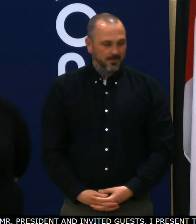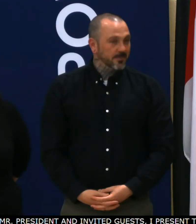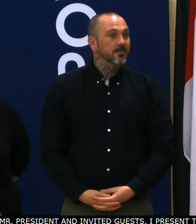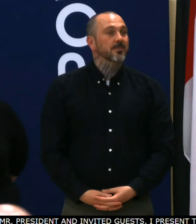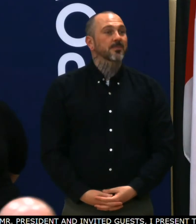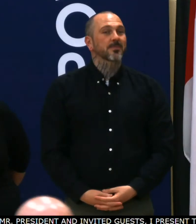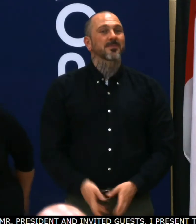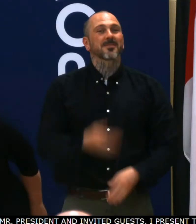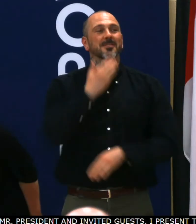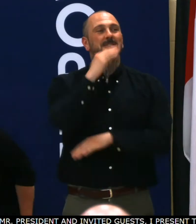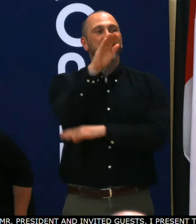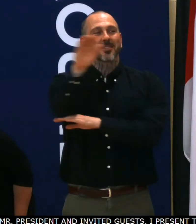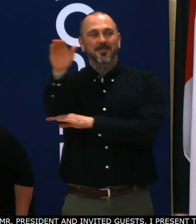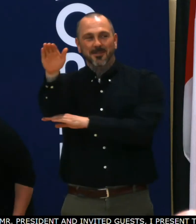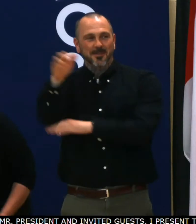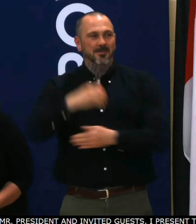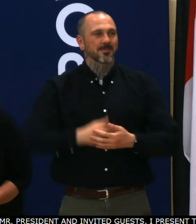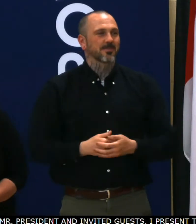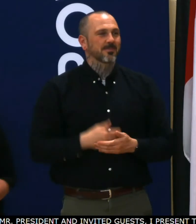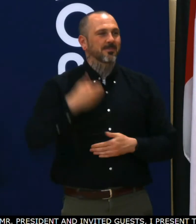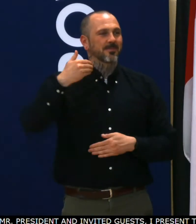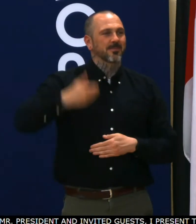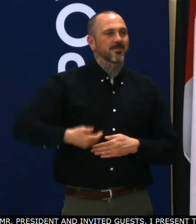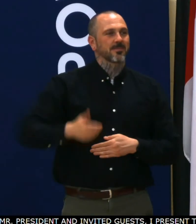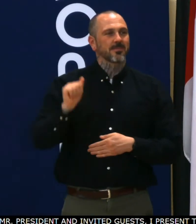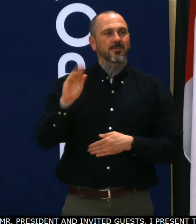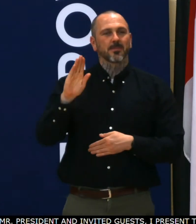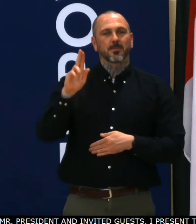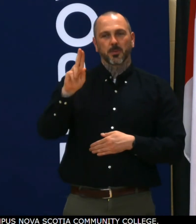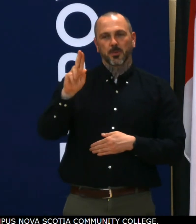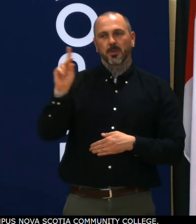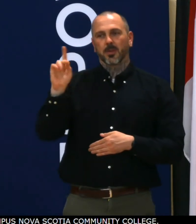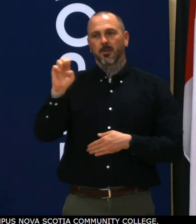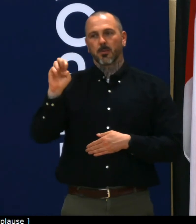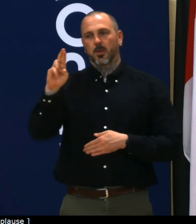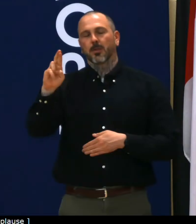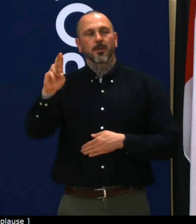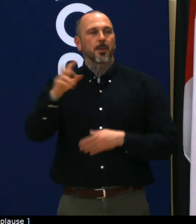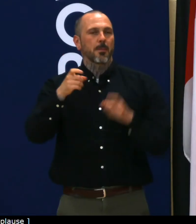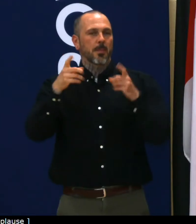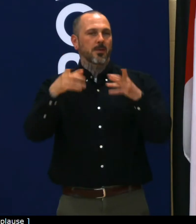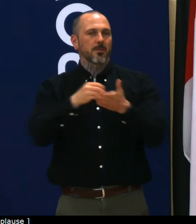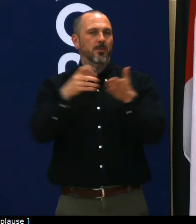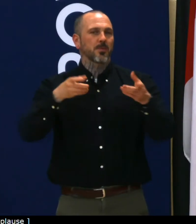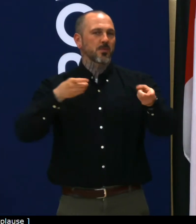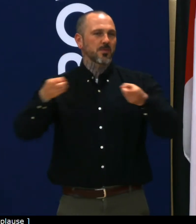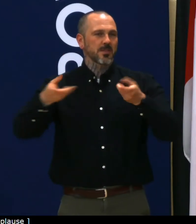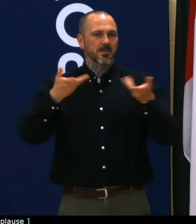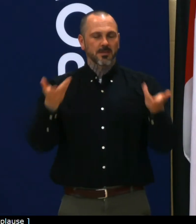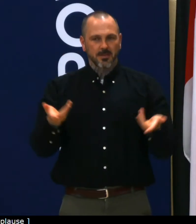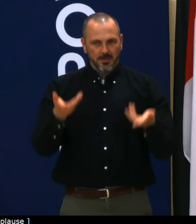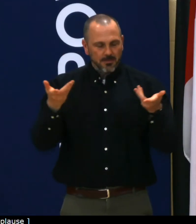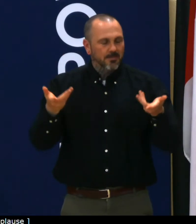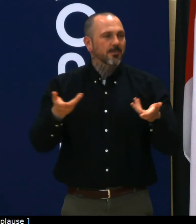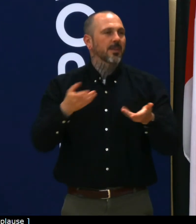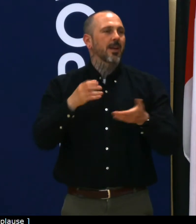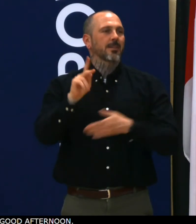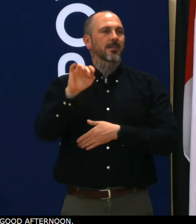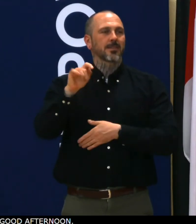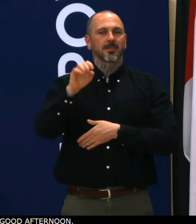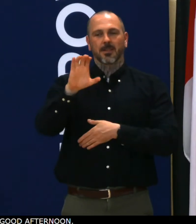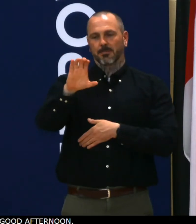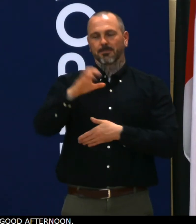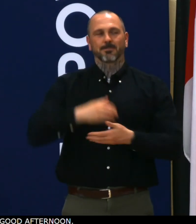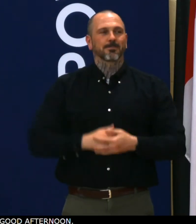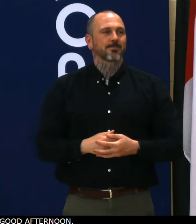Good afternoon. My name is Abu Kamar. I'm the Manager of Student Services here at Kingstec. I